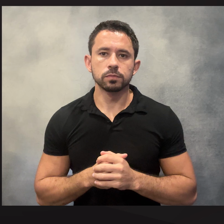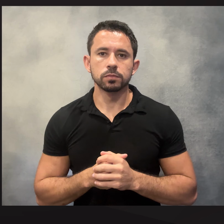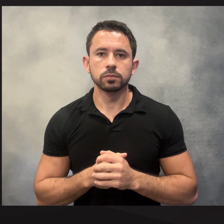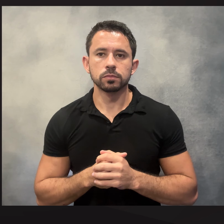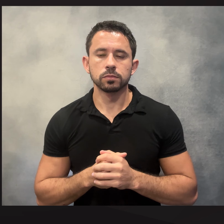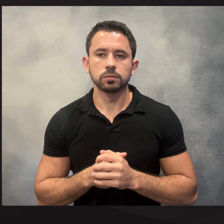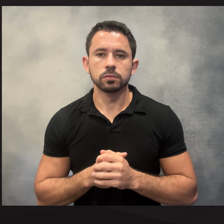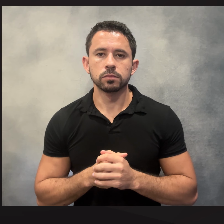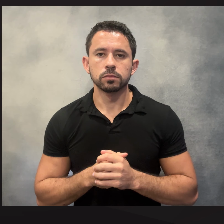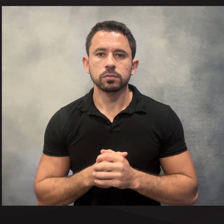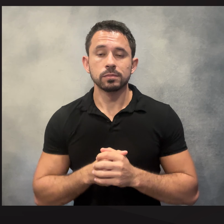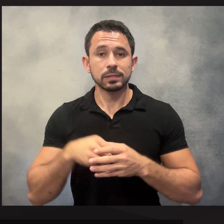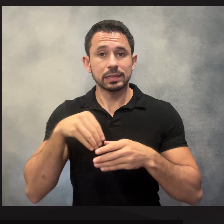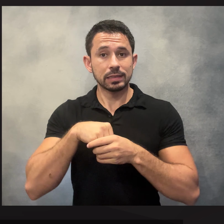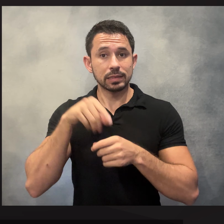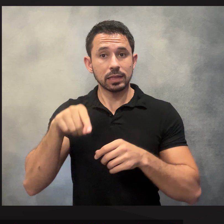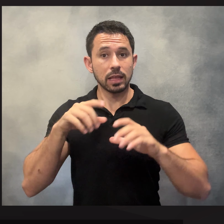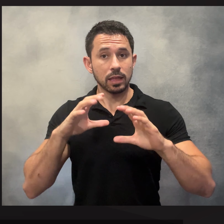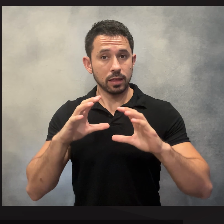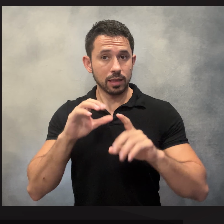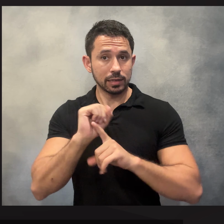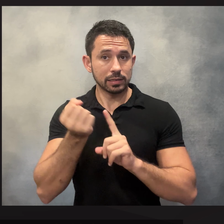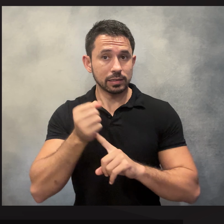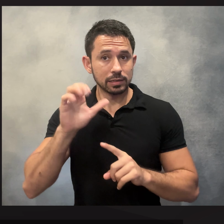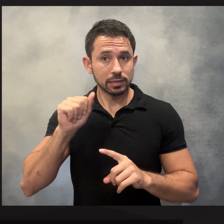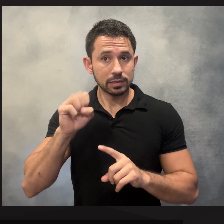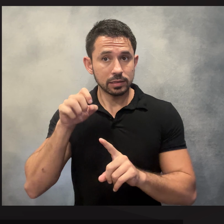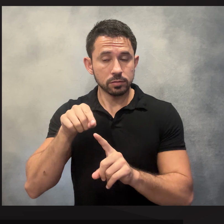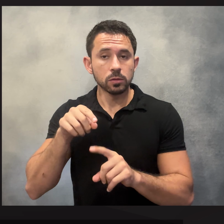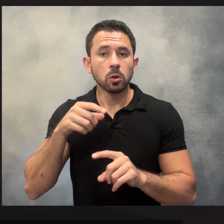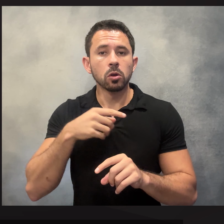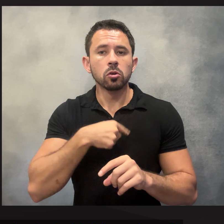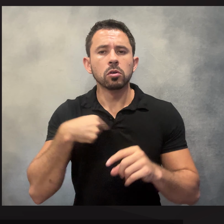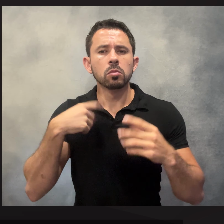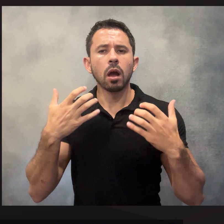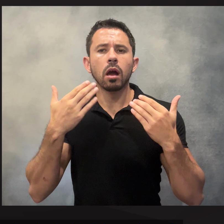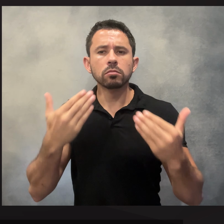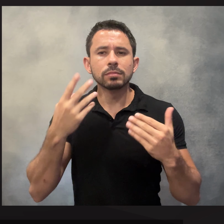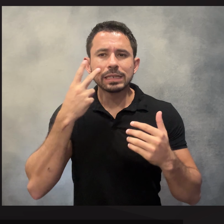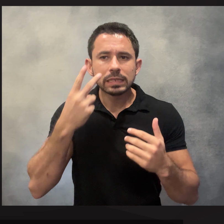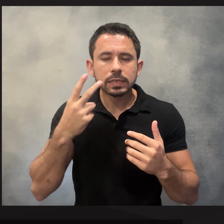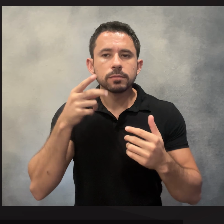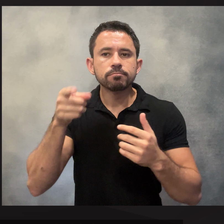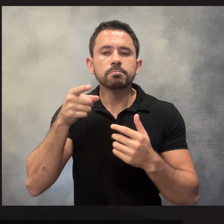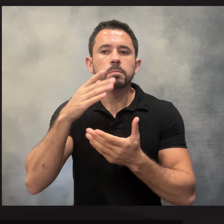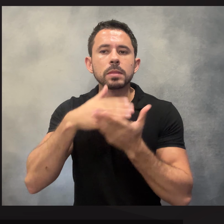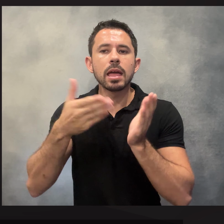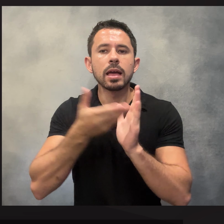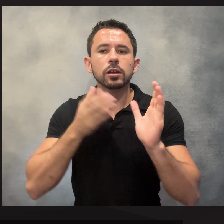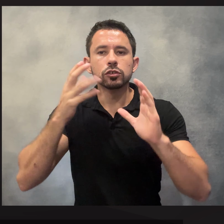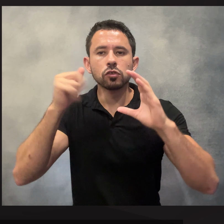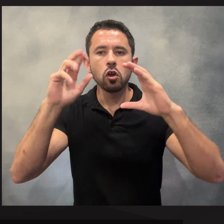In this case, we want to see a pie chart of total number of complaints on July 4th,